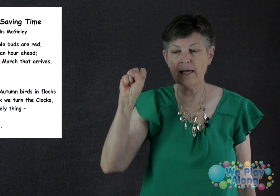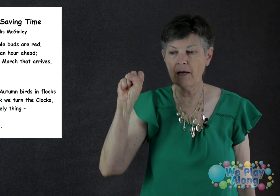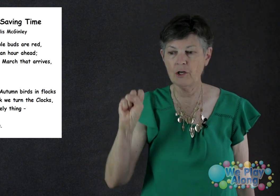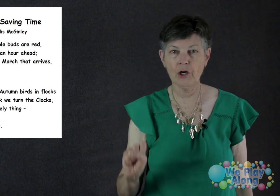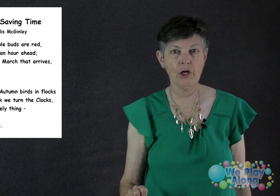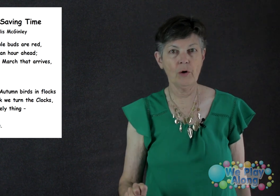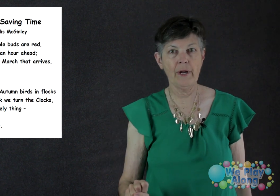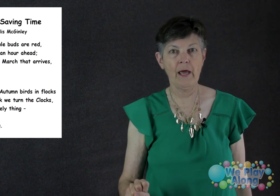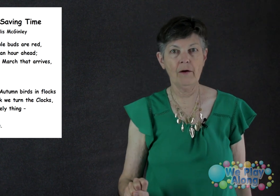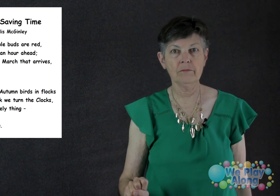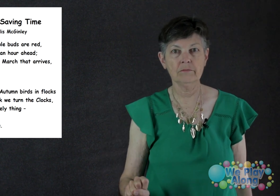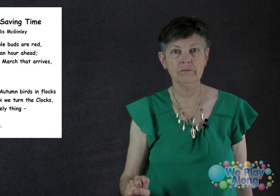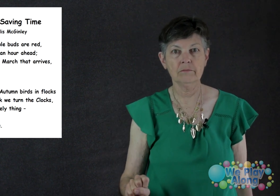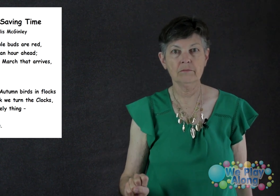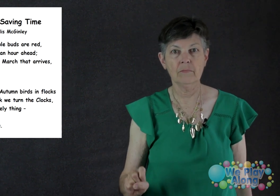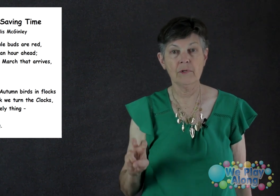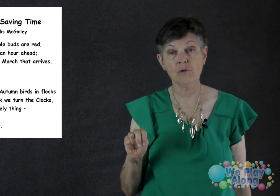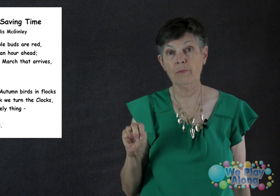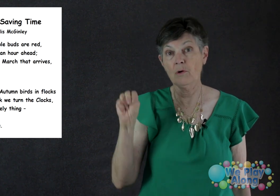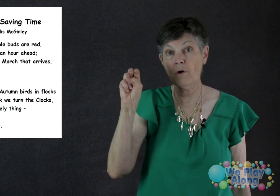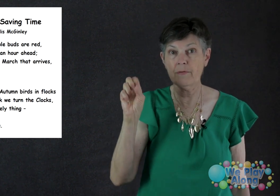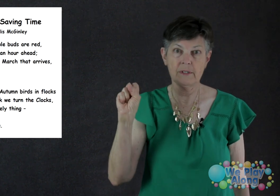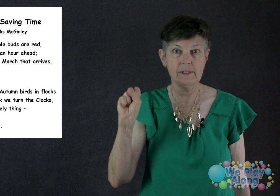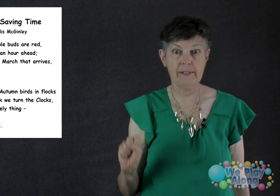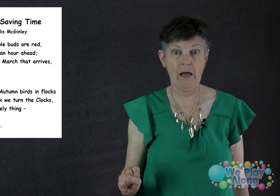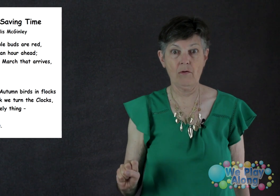hand and you're going to go down. This would be north, this is south.